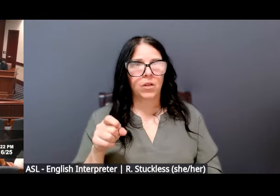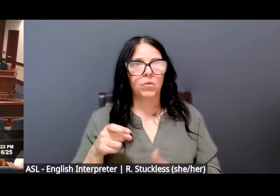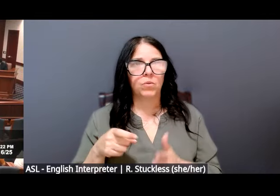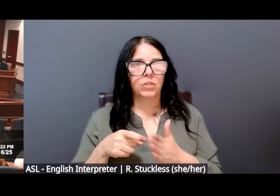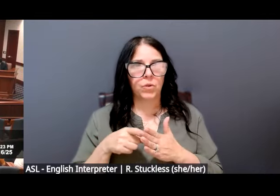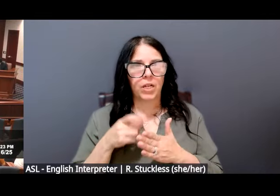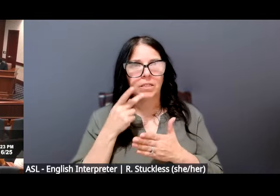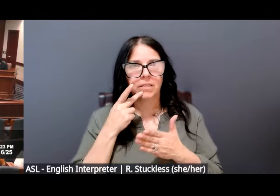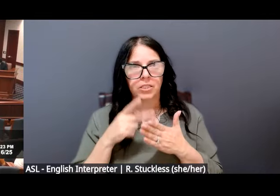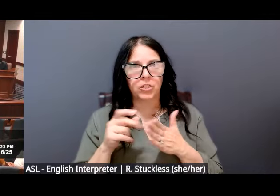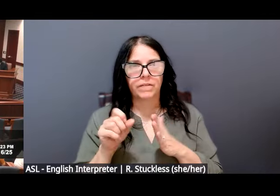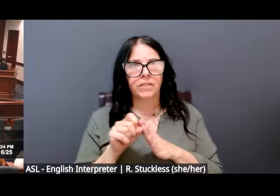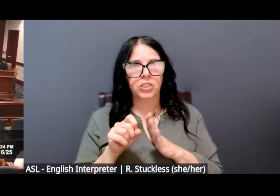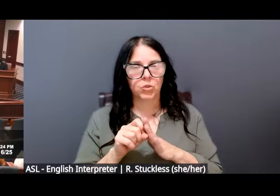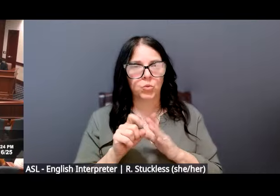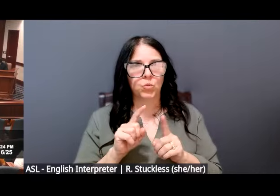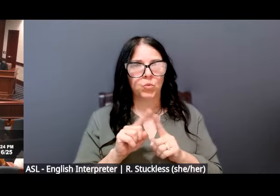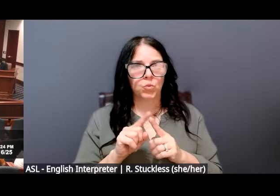or just verify.